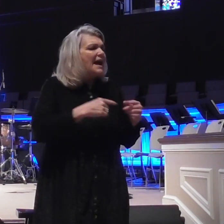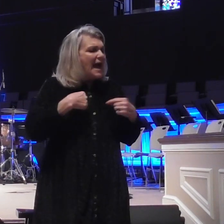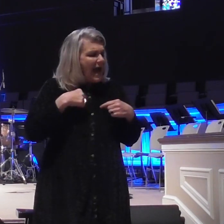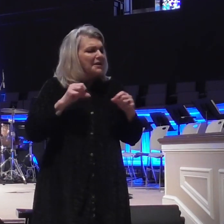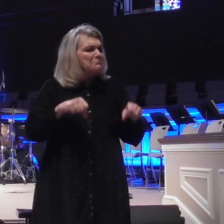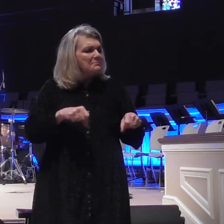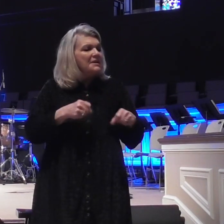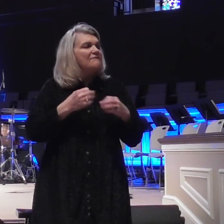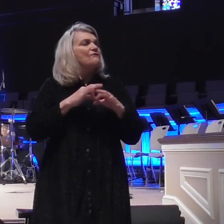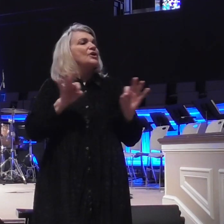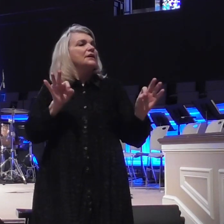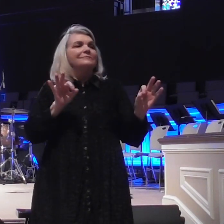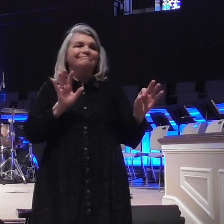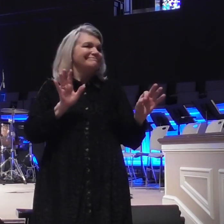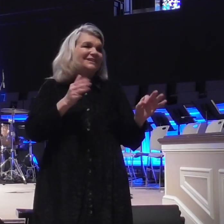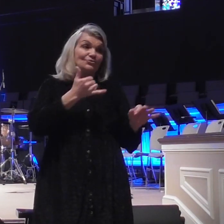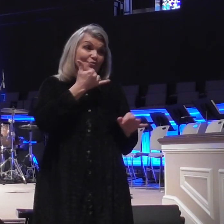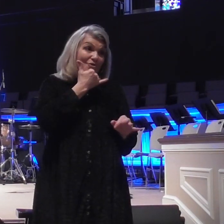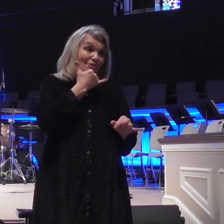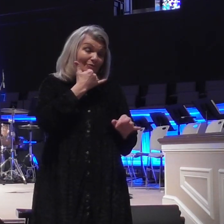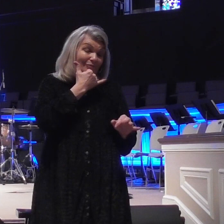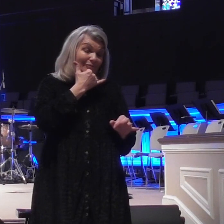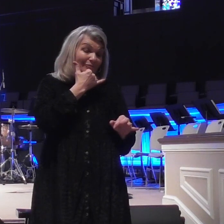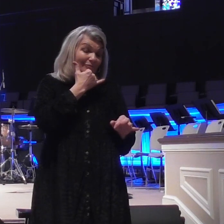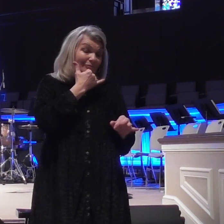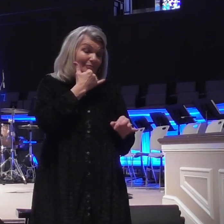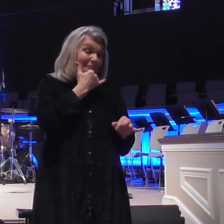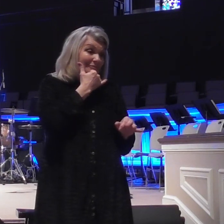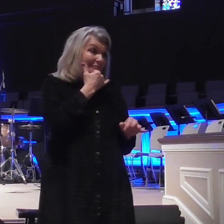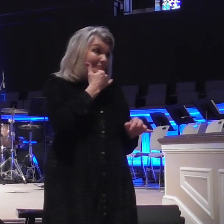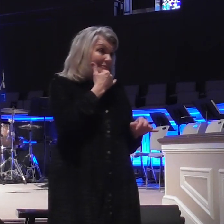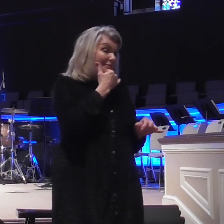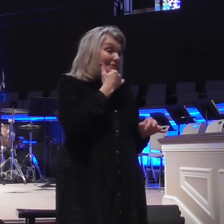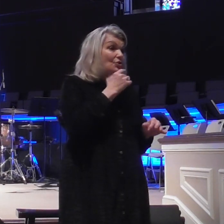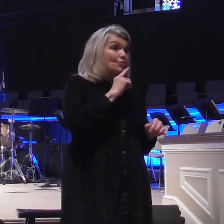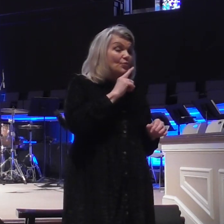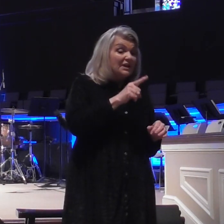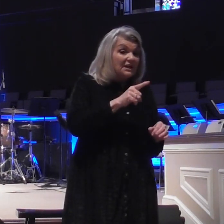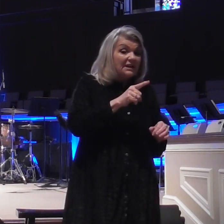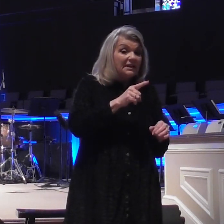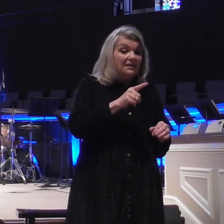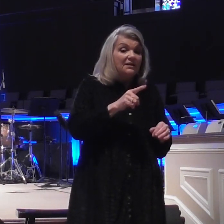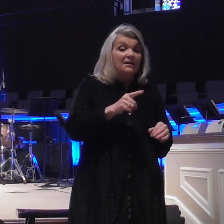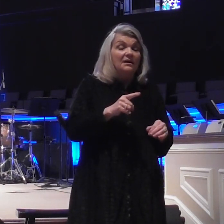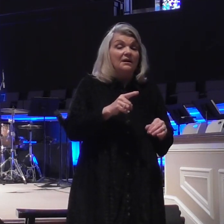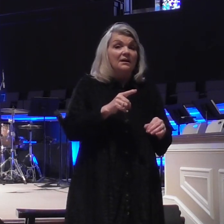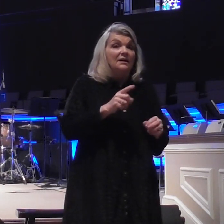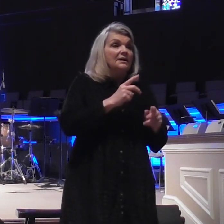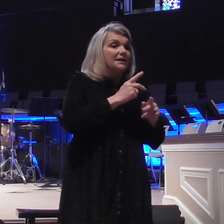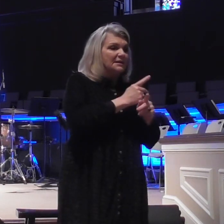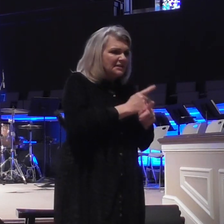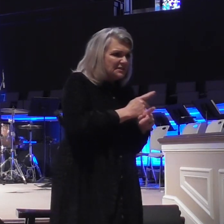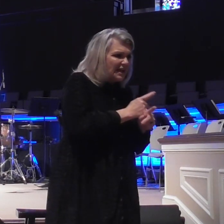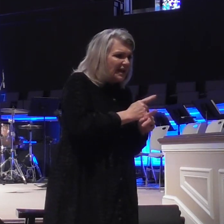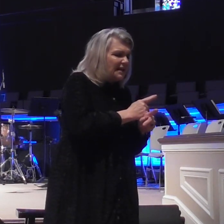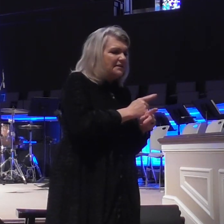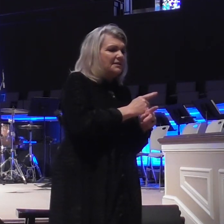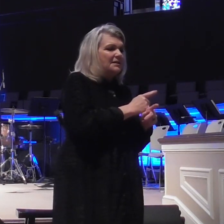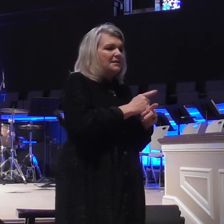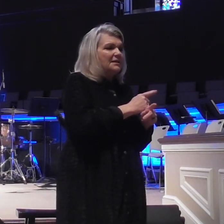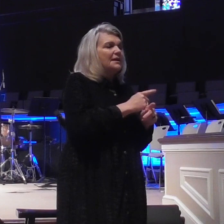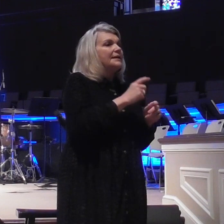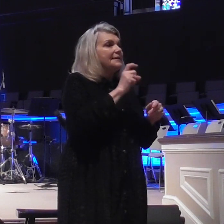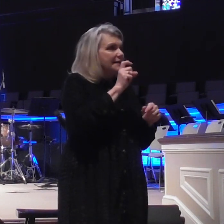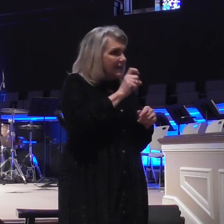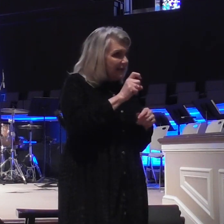But the truth is, constraint is necessary for real freedom. It tells us who we are. And when you don't